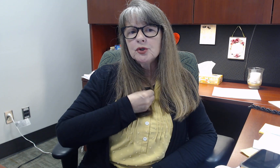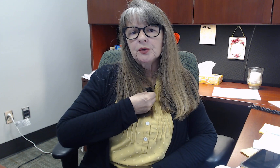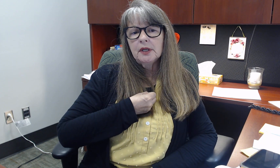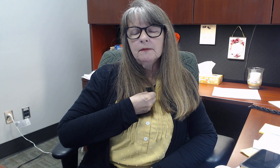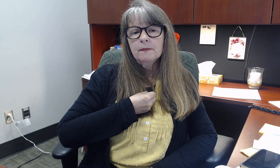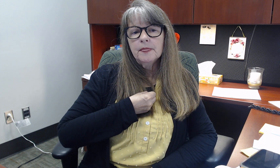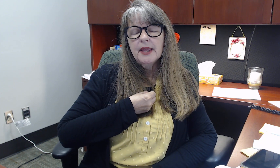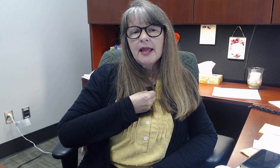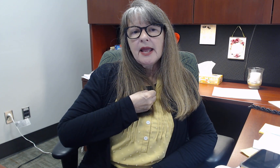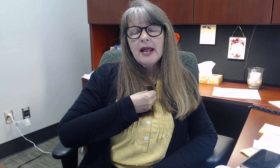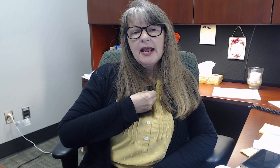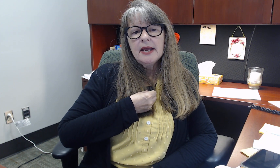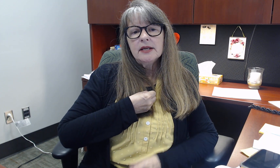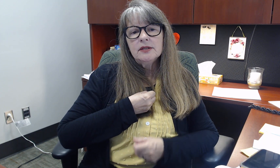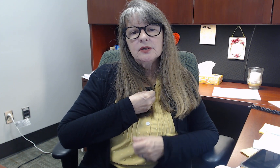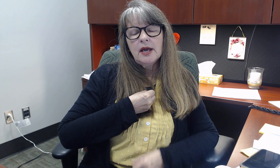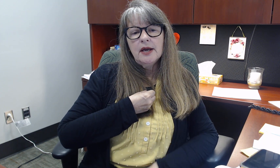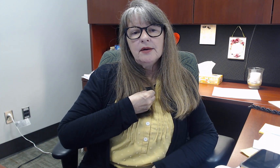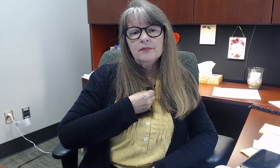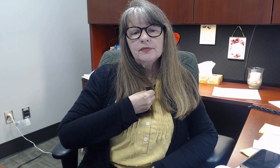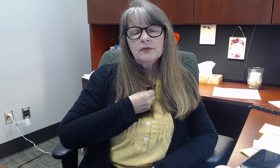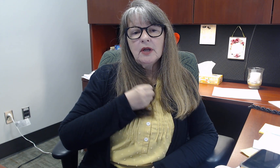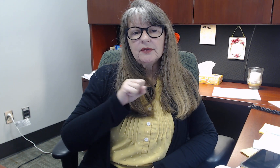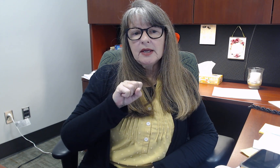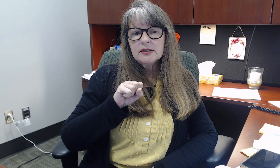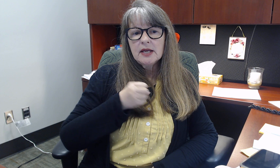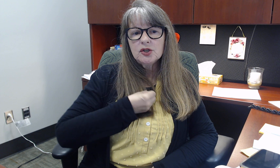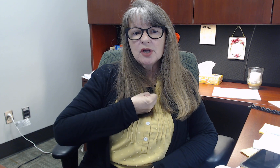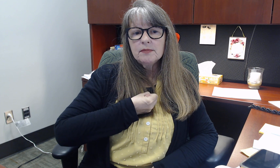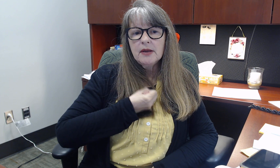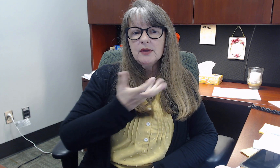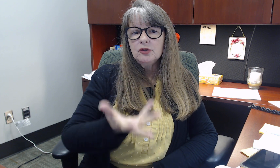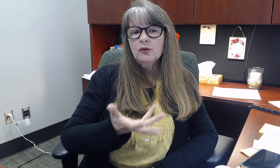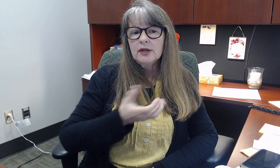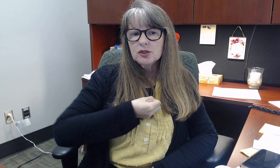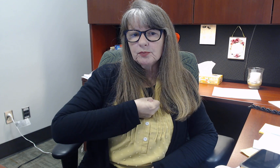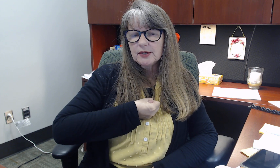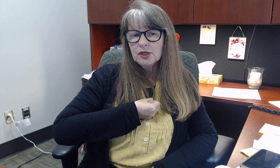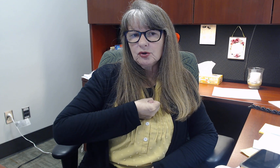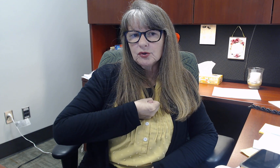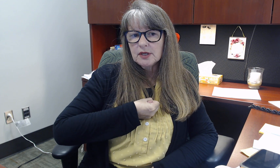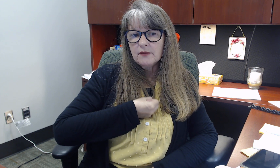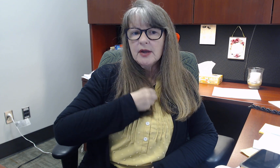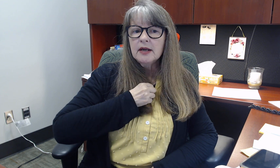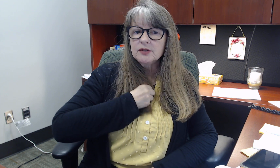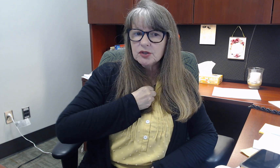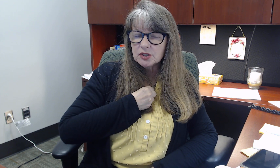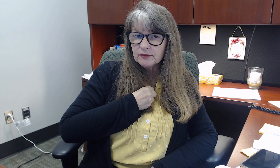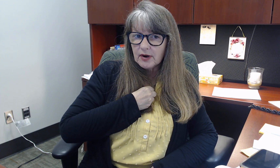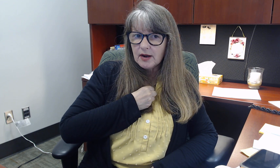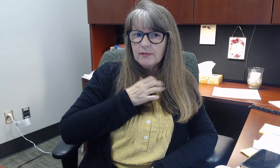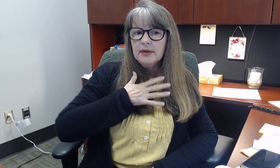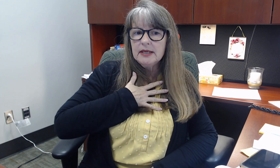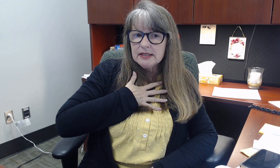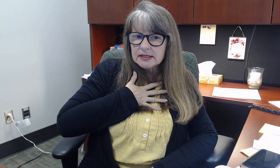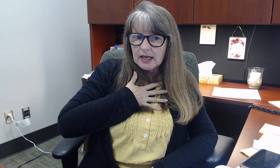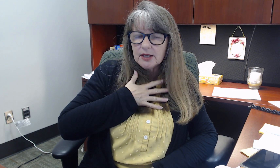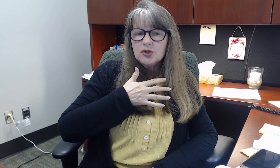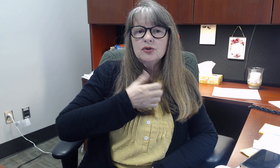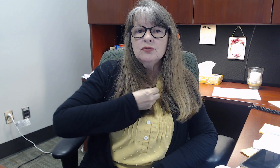Poetry, and you got the S hand shape, and then you're expressing yourself, because this is from inside you and